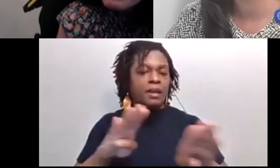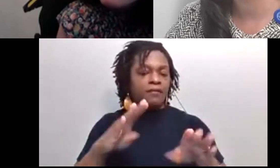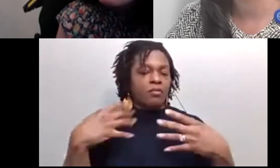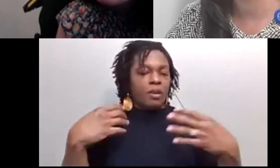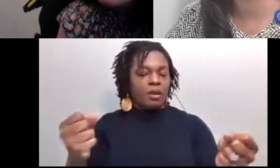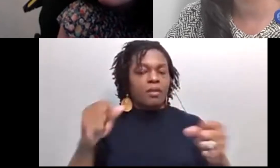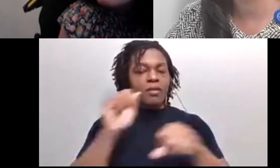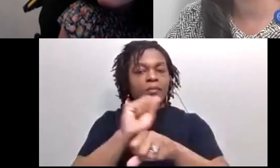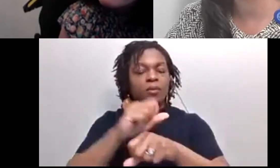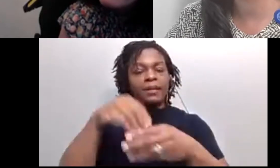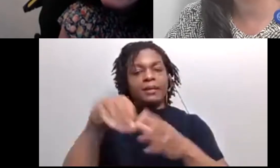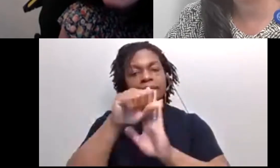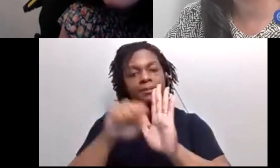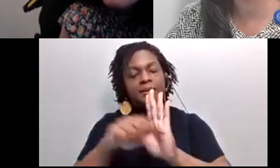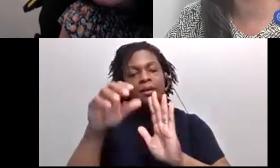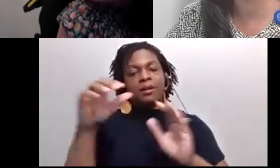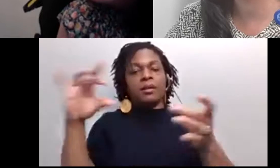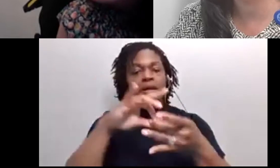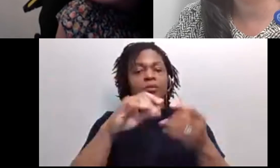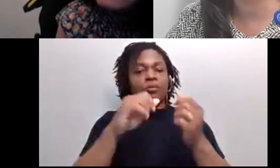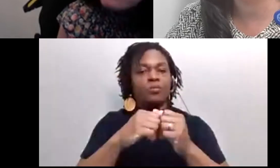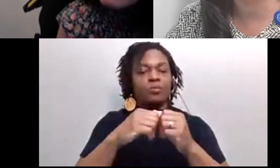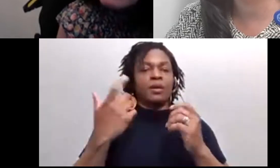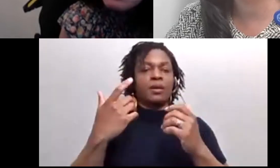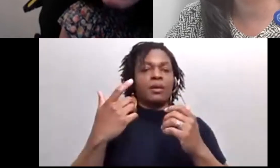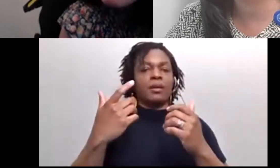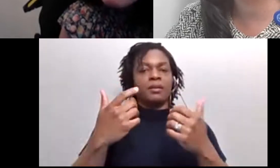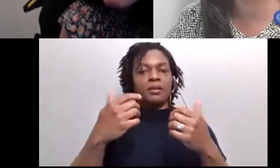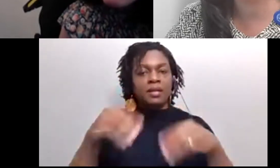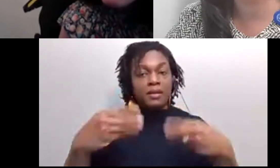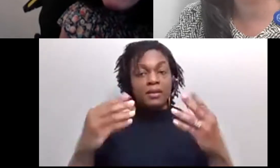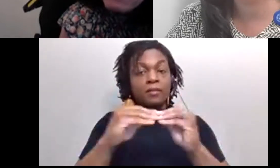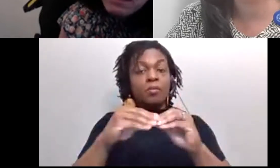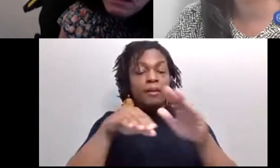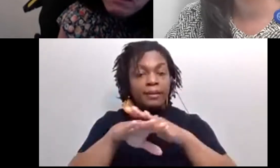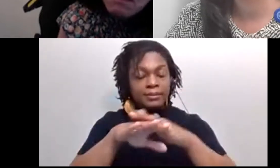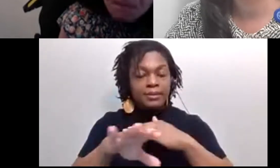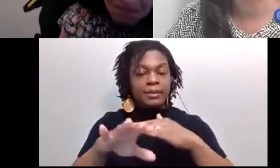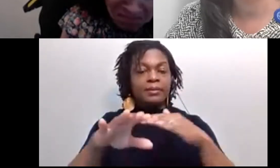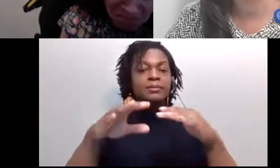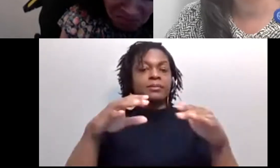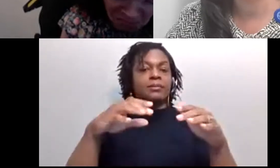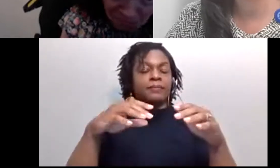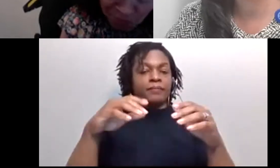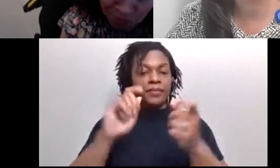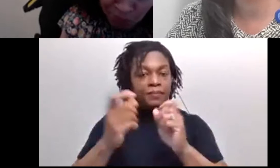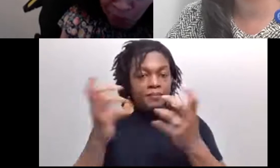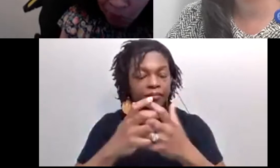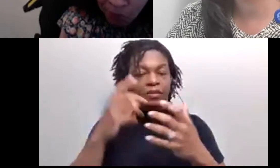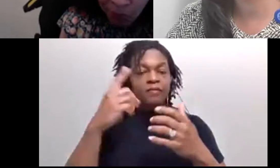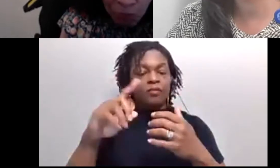conjunction with efforts to expand access and availability to these services to the public. And OBH